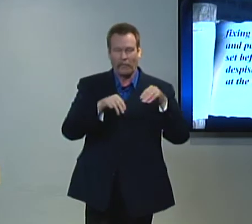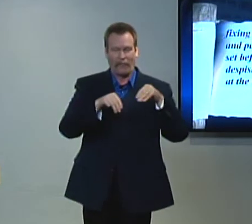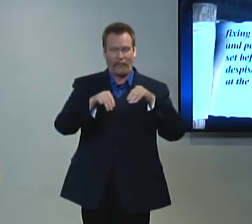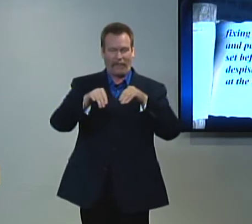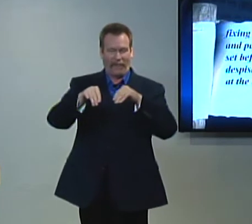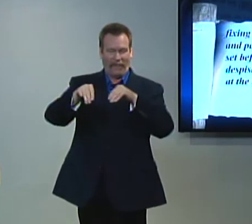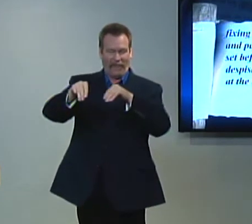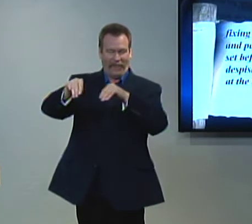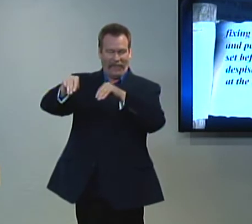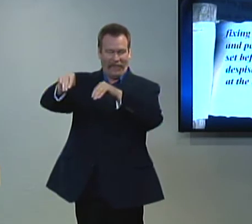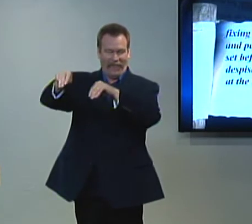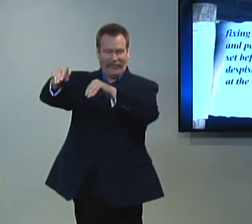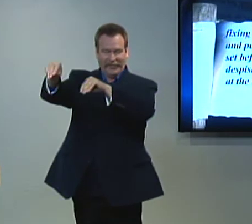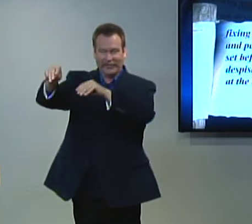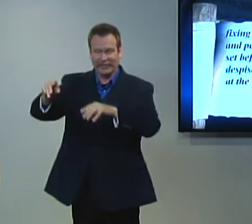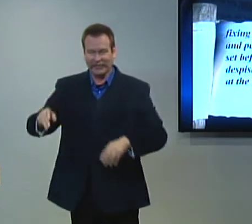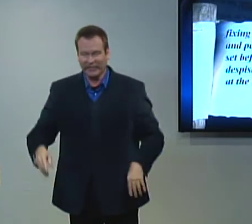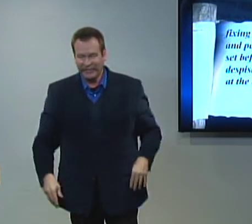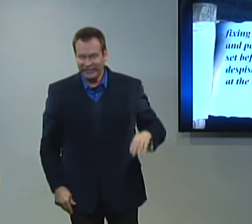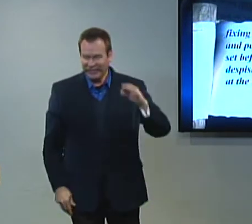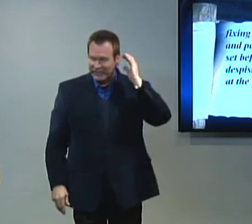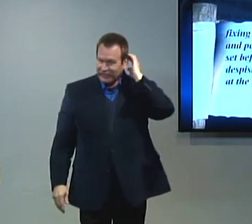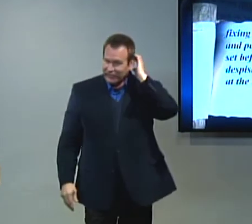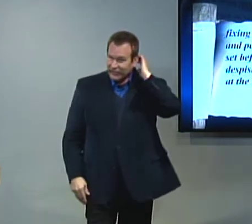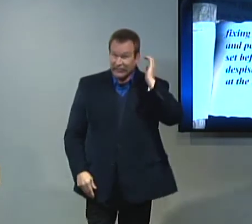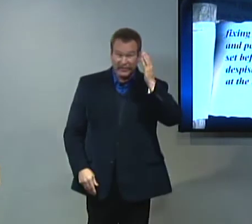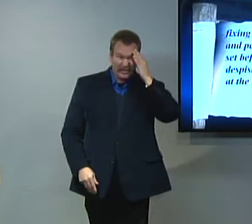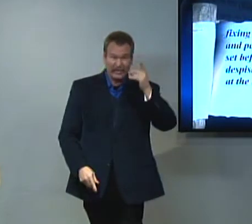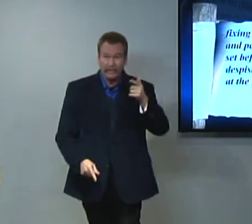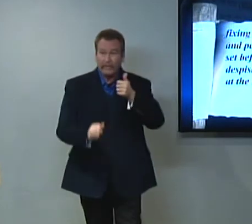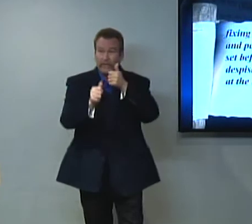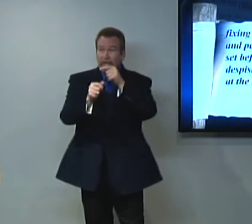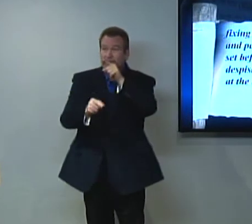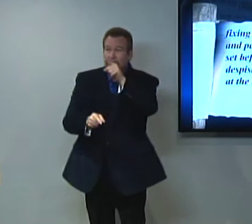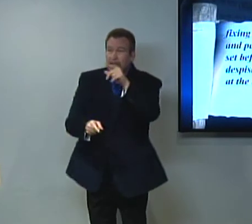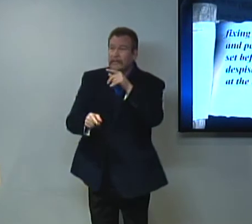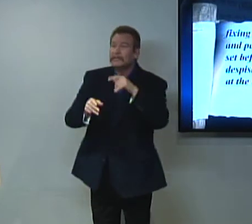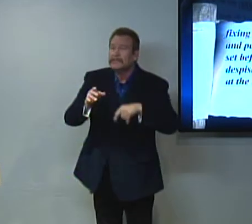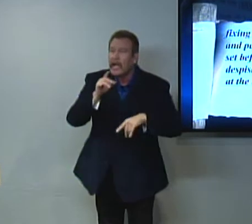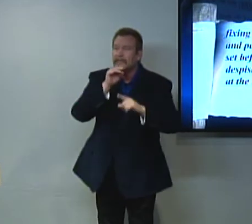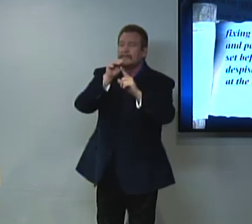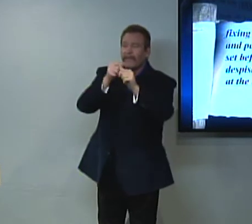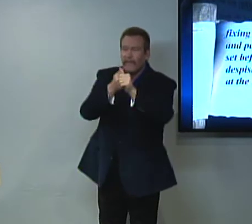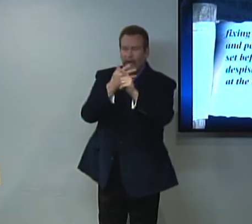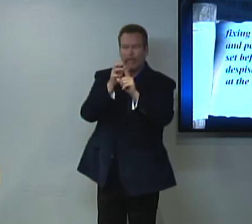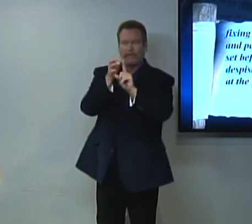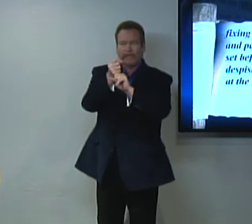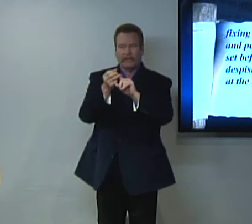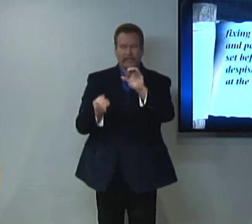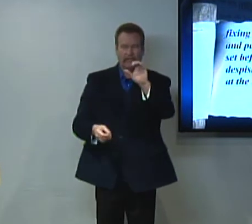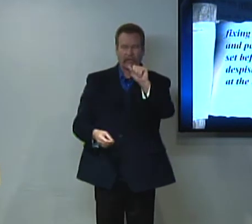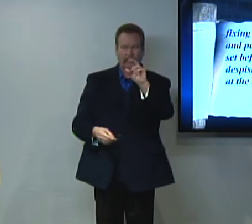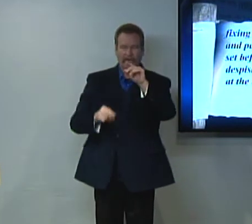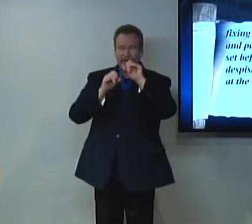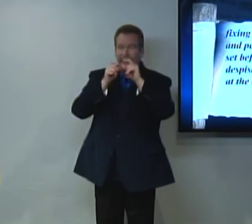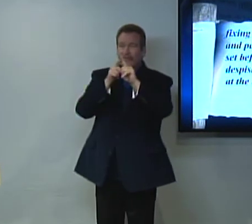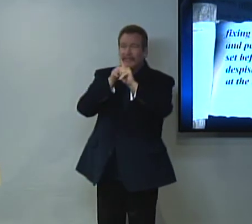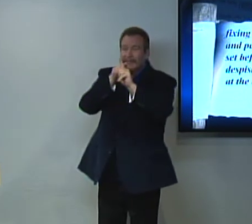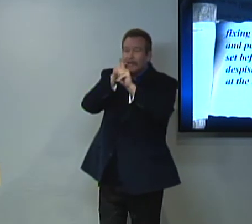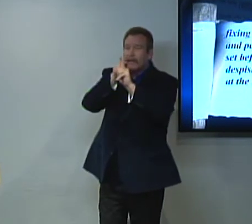donkey to move by bribing him with the carrot. So the donkey took a step forward, trying to get that carrot, trying to eat